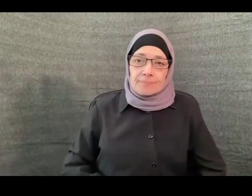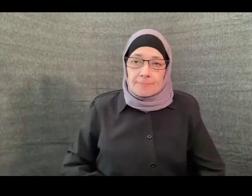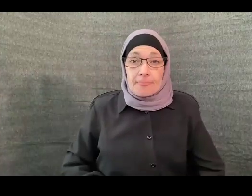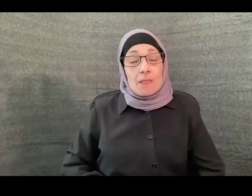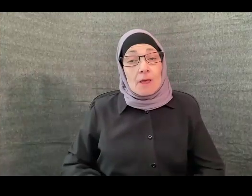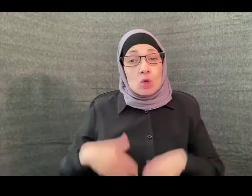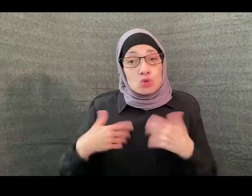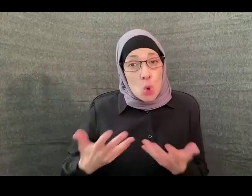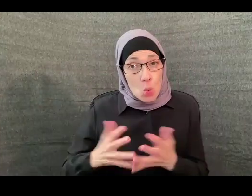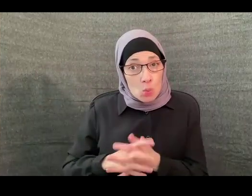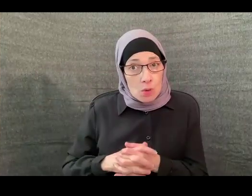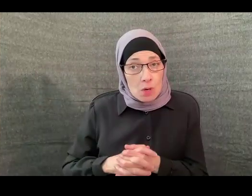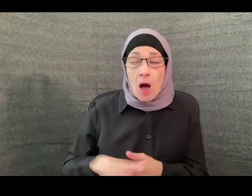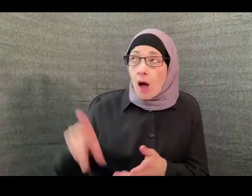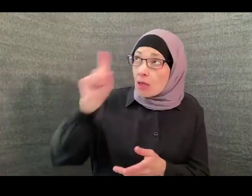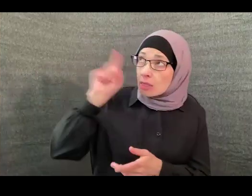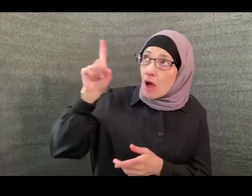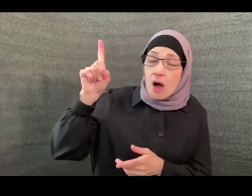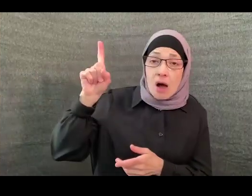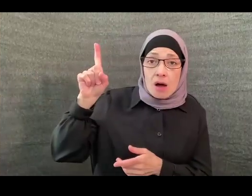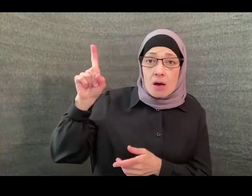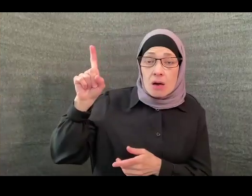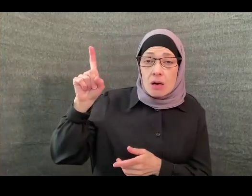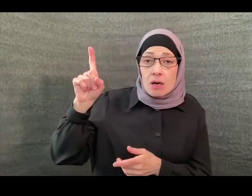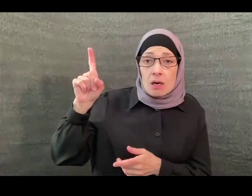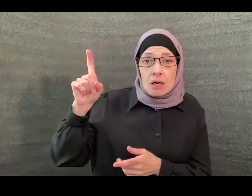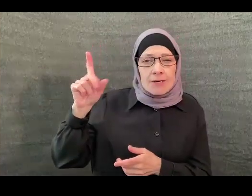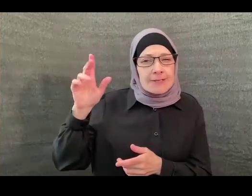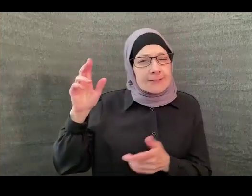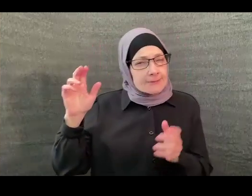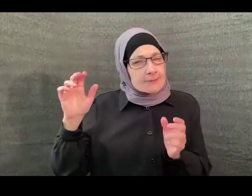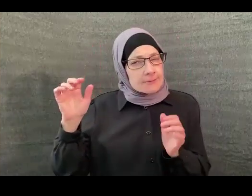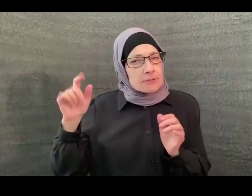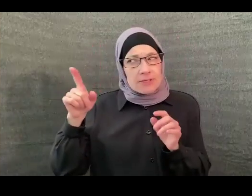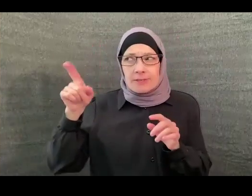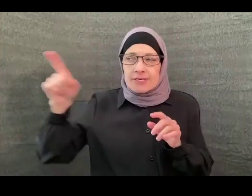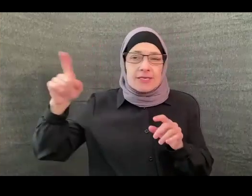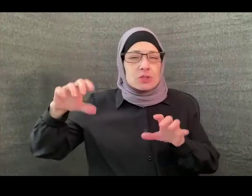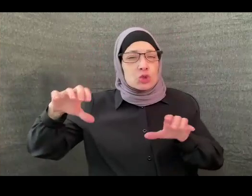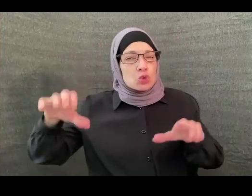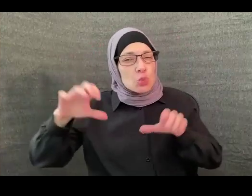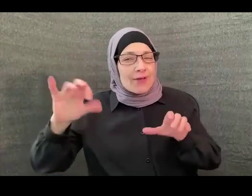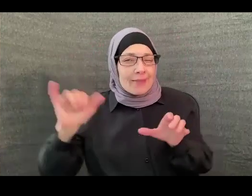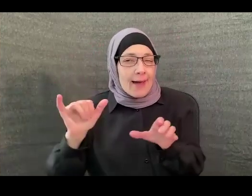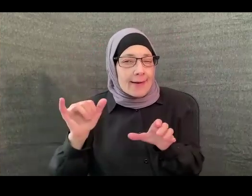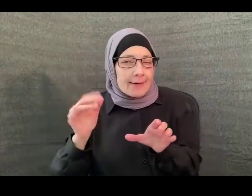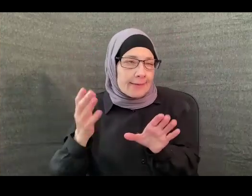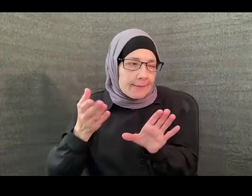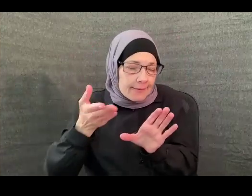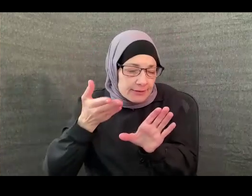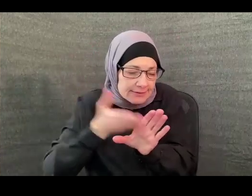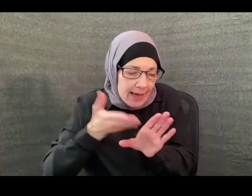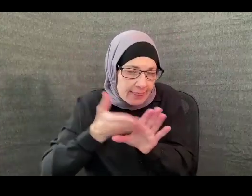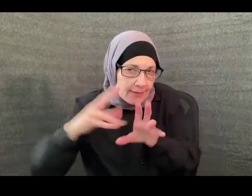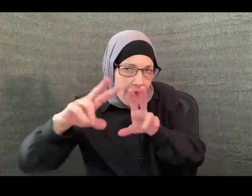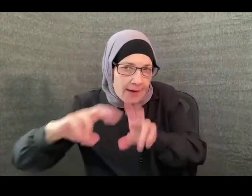So Allah is doing the psychological analysis of what is in